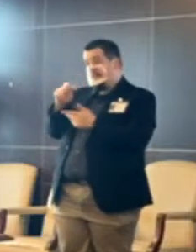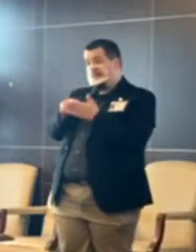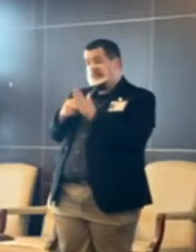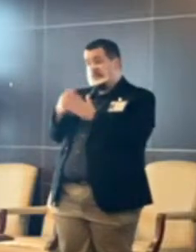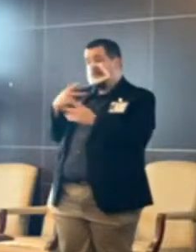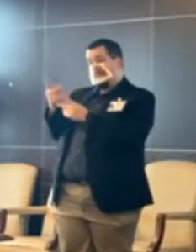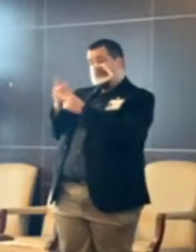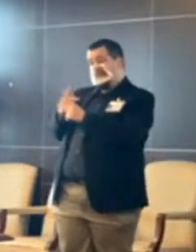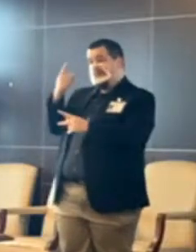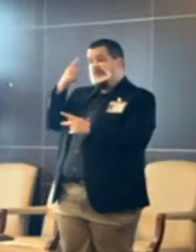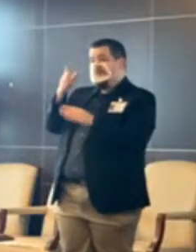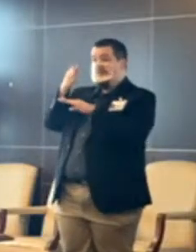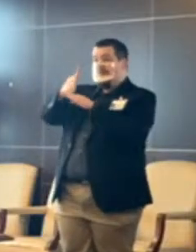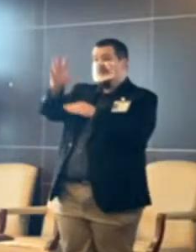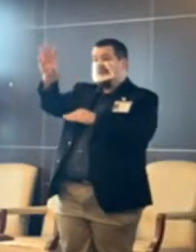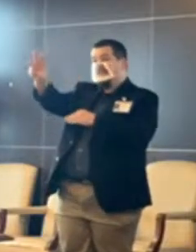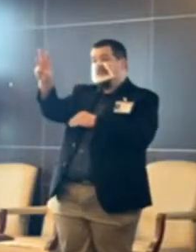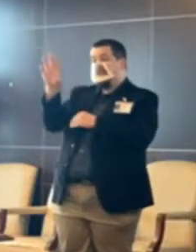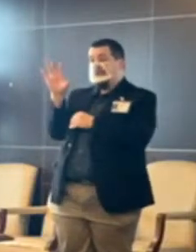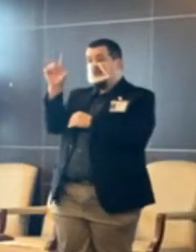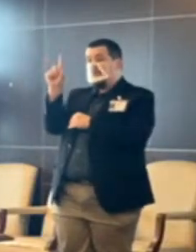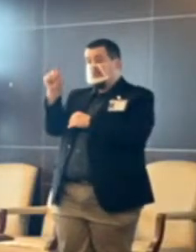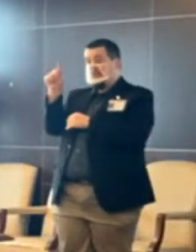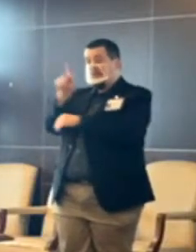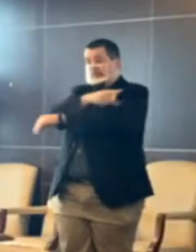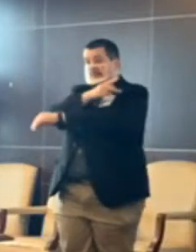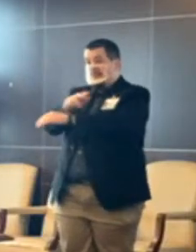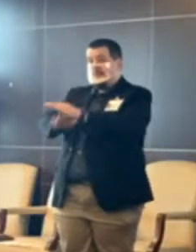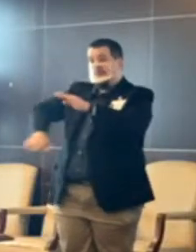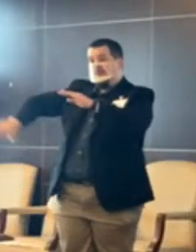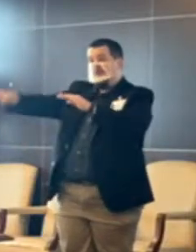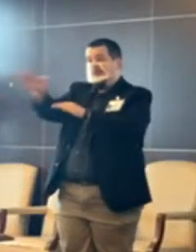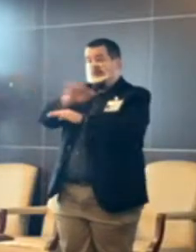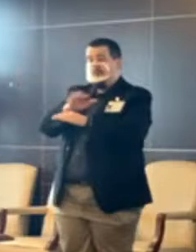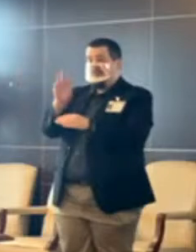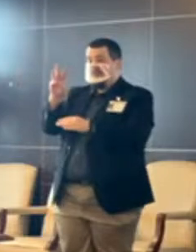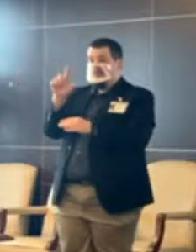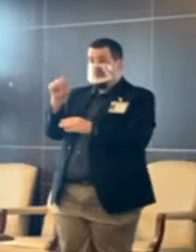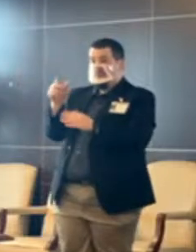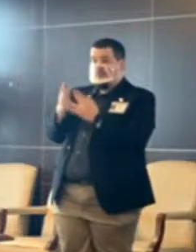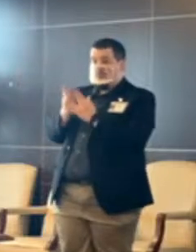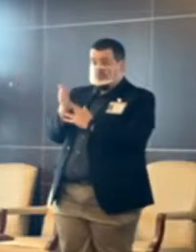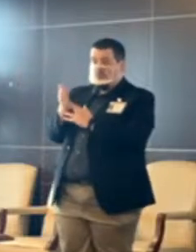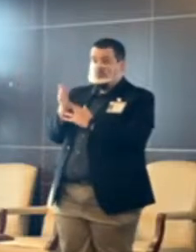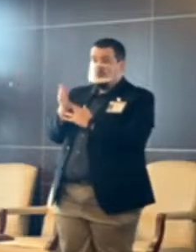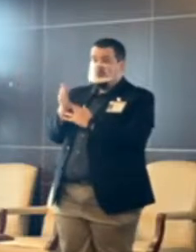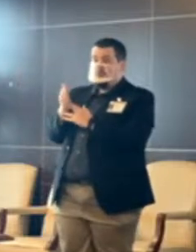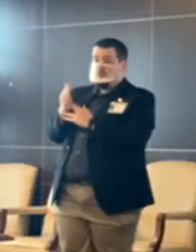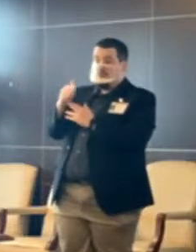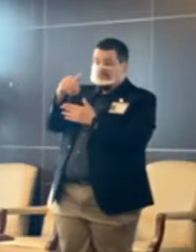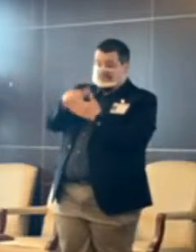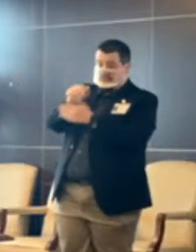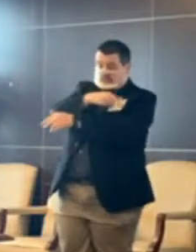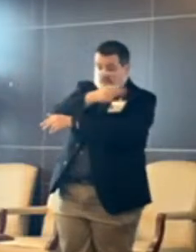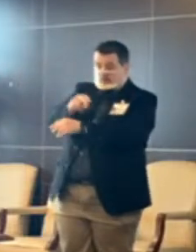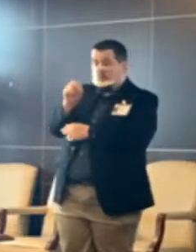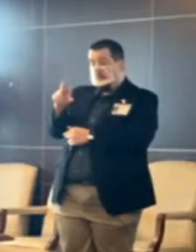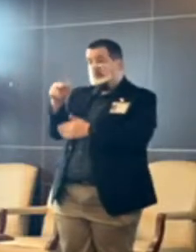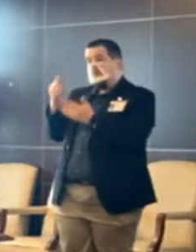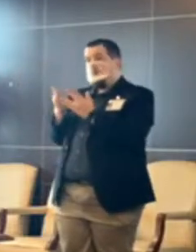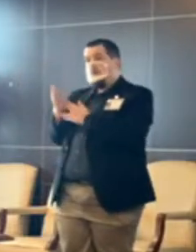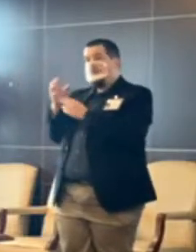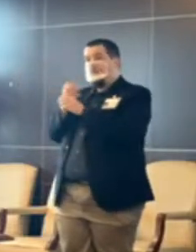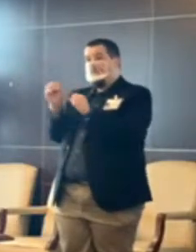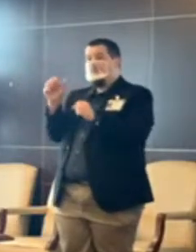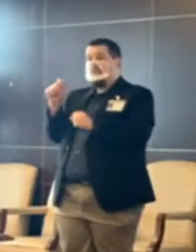that we're caring for over 620 patients across the region now, either through inpatient stay or through the Safer at